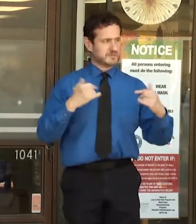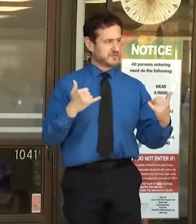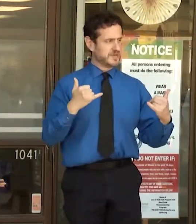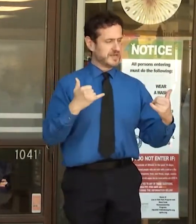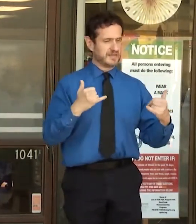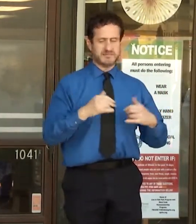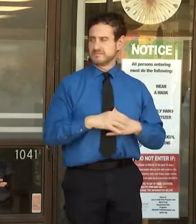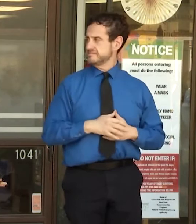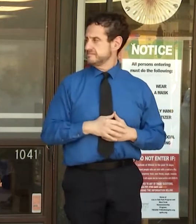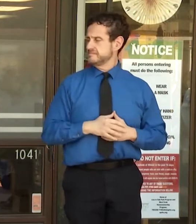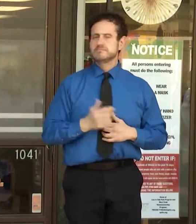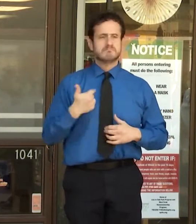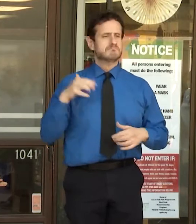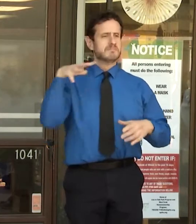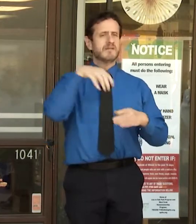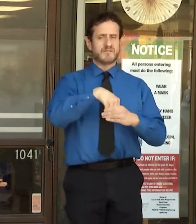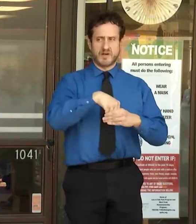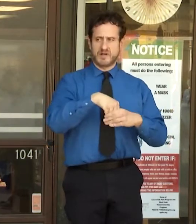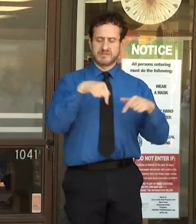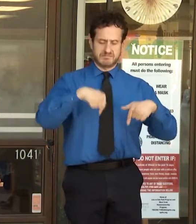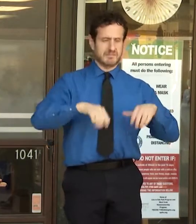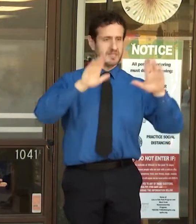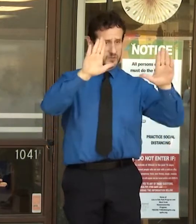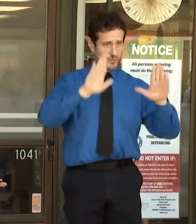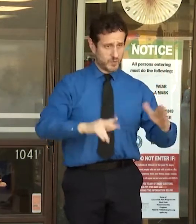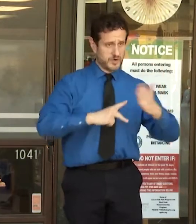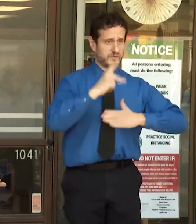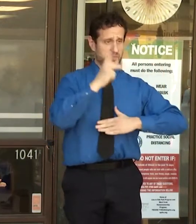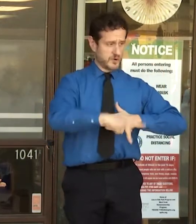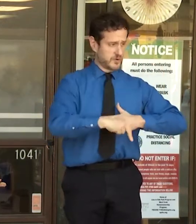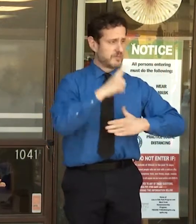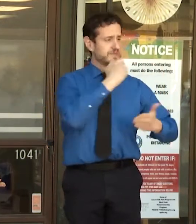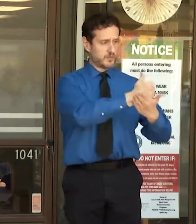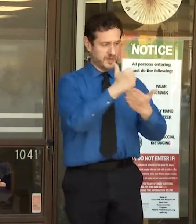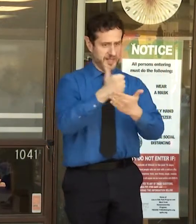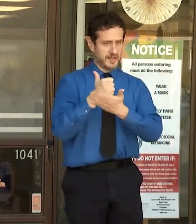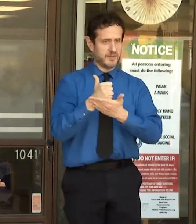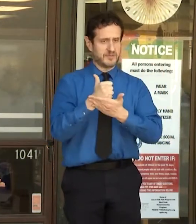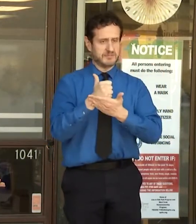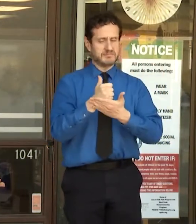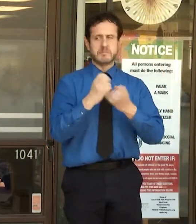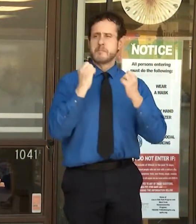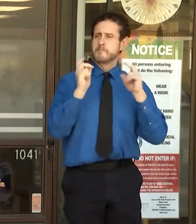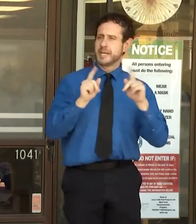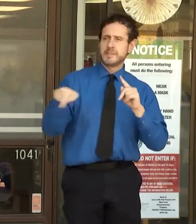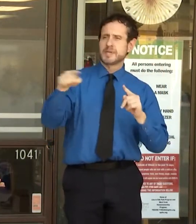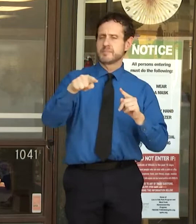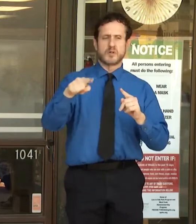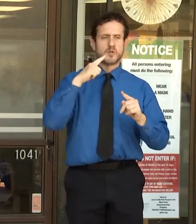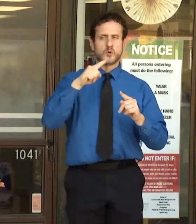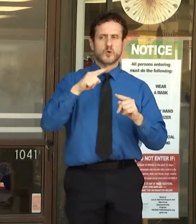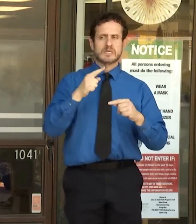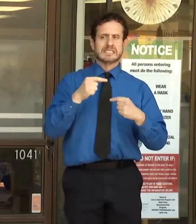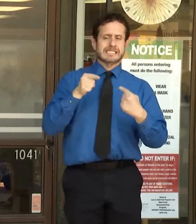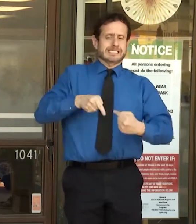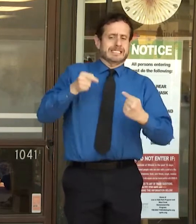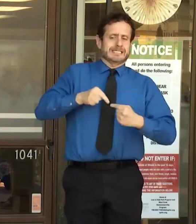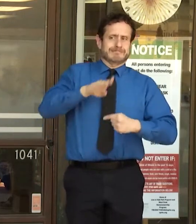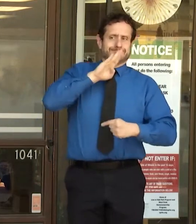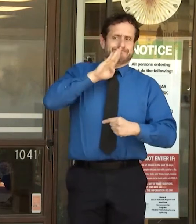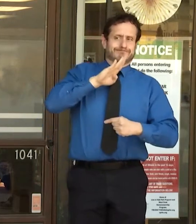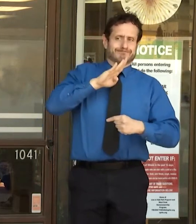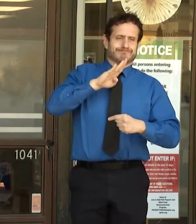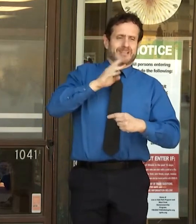to be part of this wonderful program that's going to help so many struggling renters in Cook County pay their rent